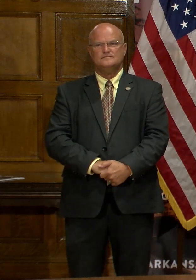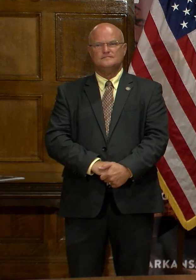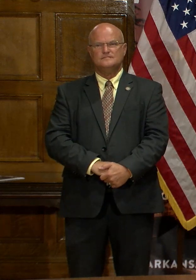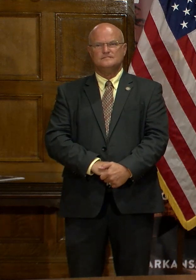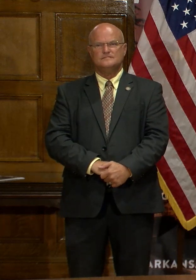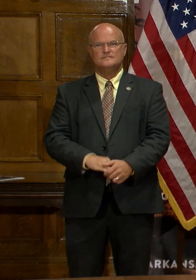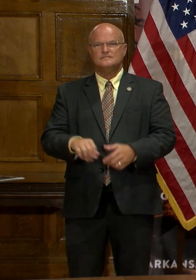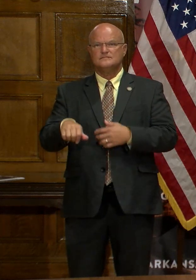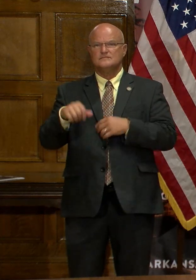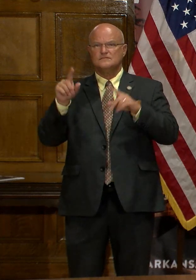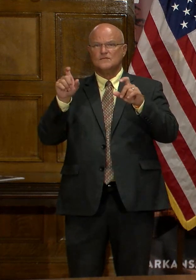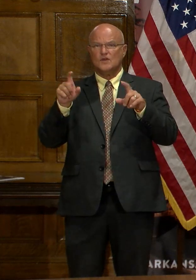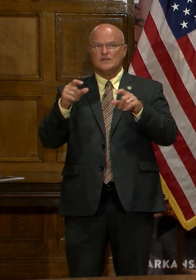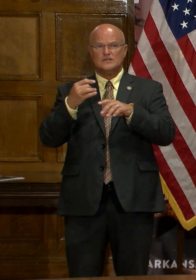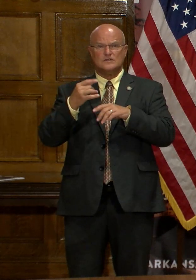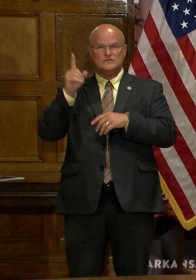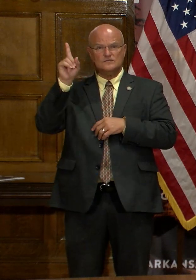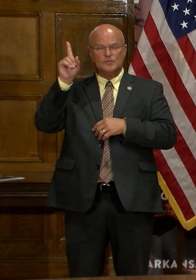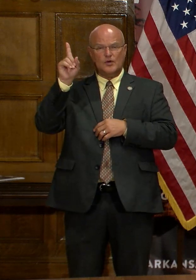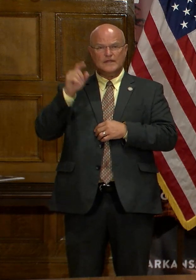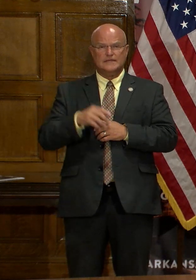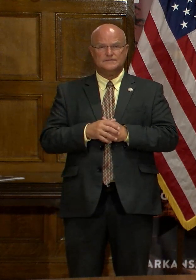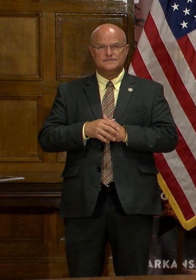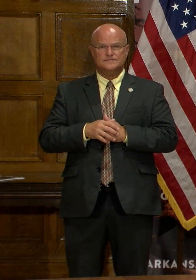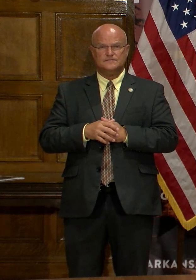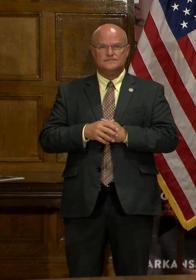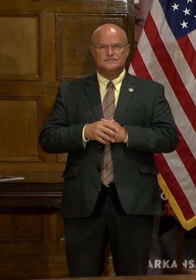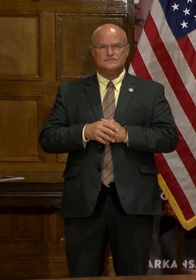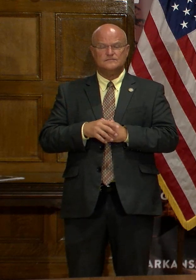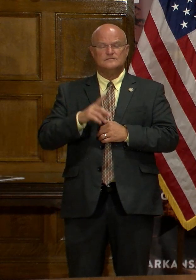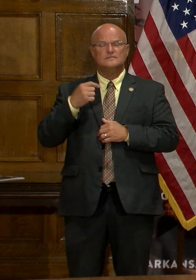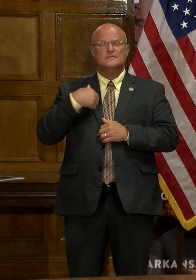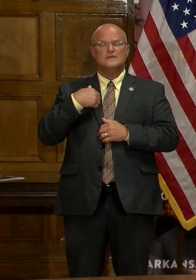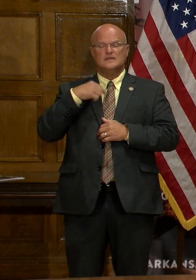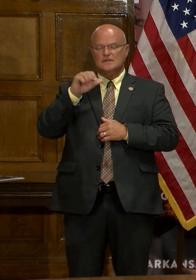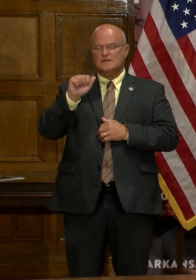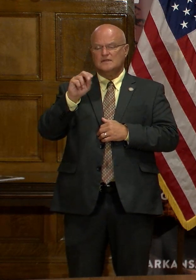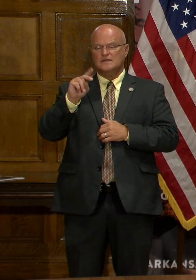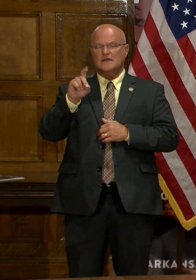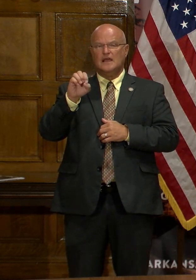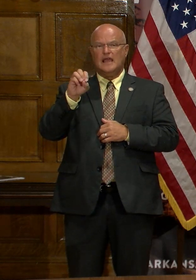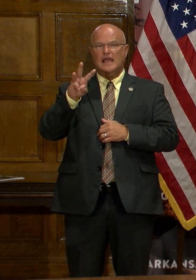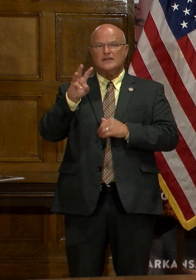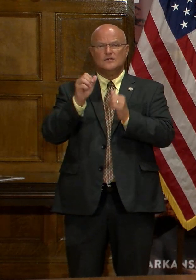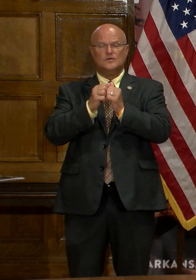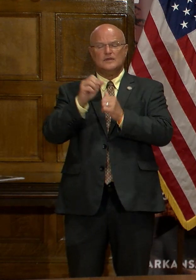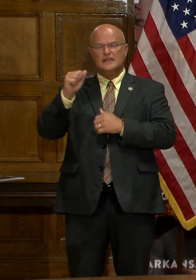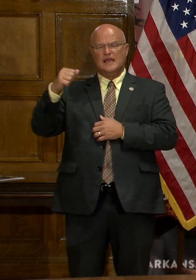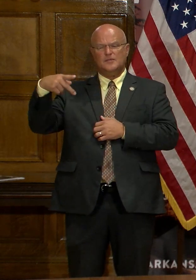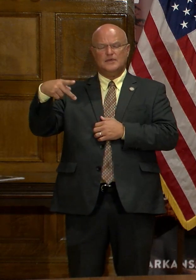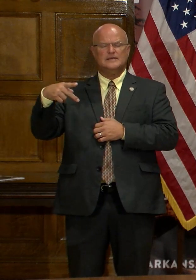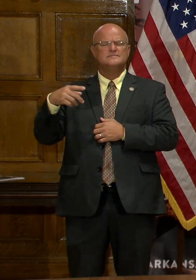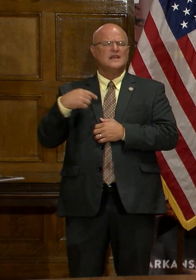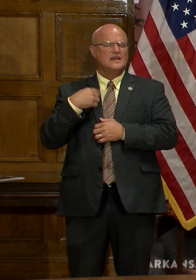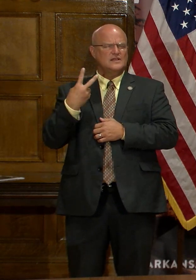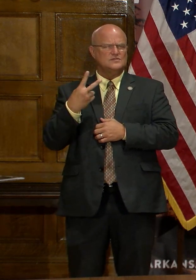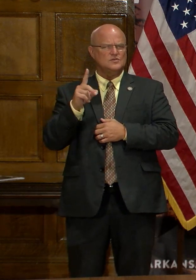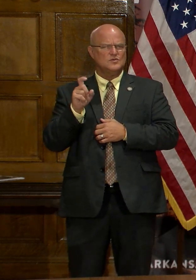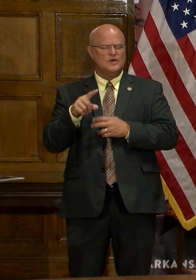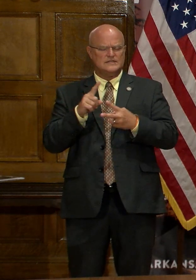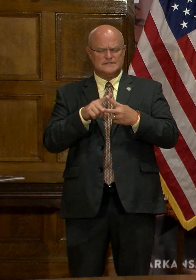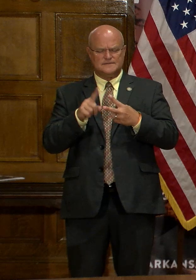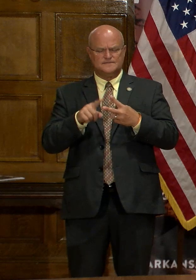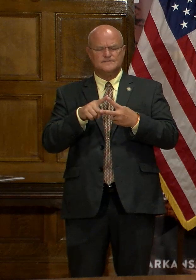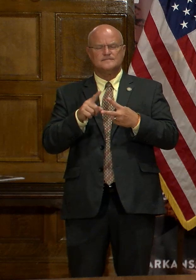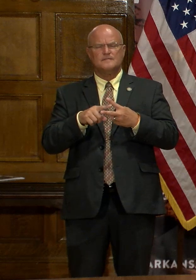Are there any questions remotely? Yeah, Governor, this is Andrew with AP. Had two questions.